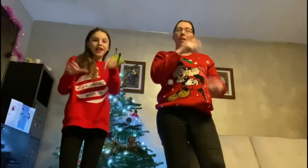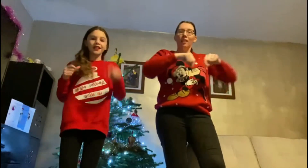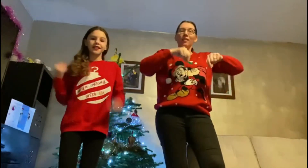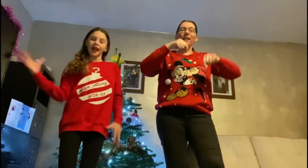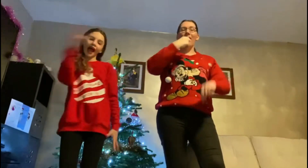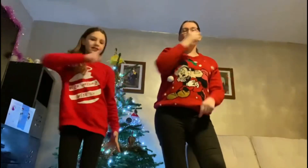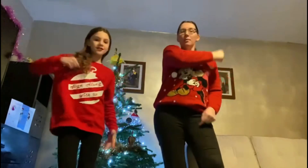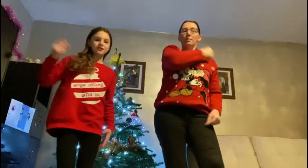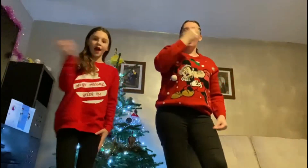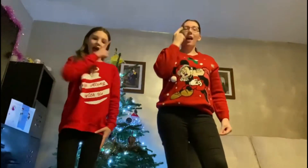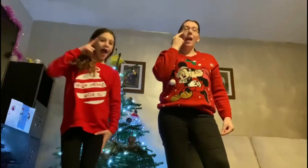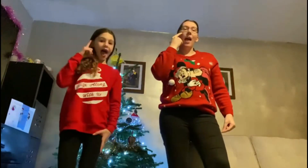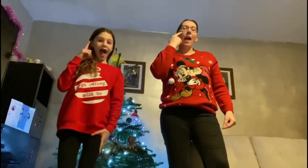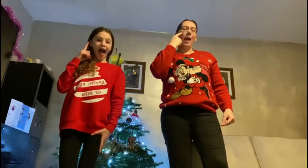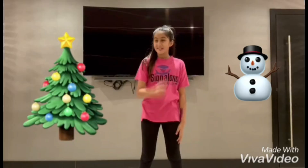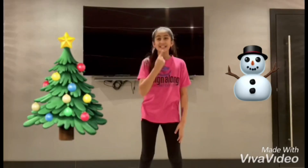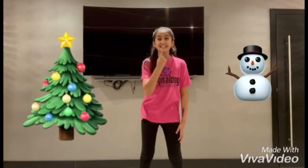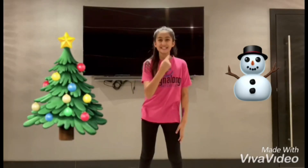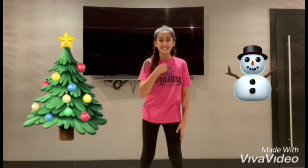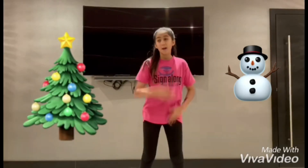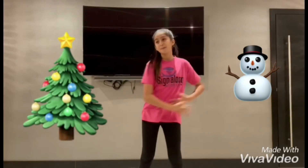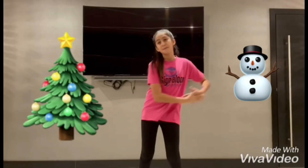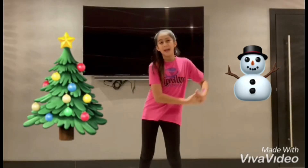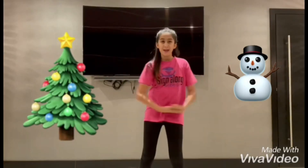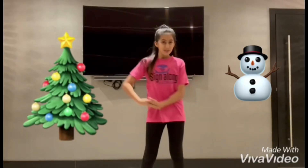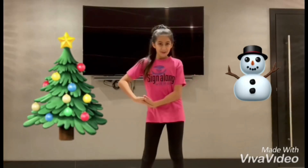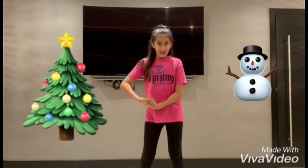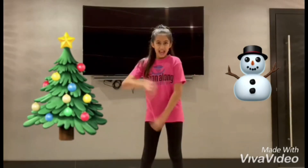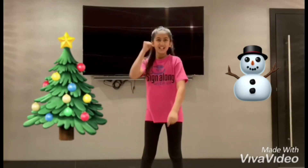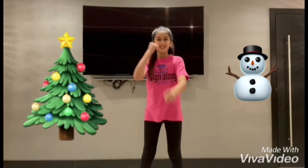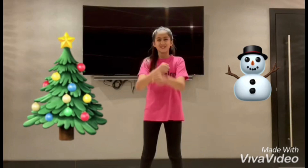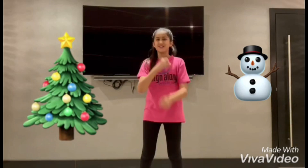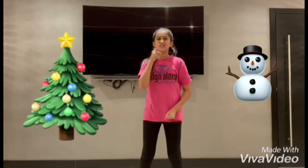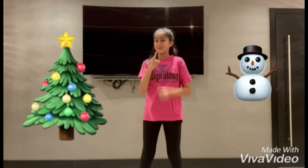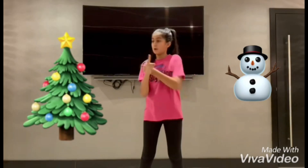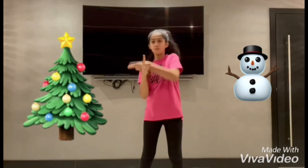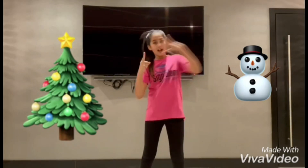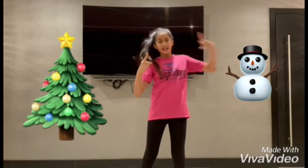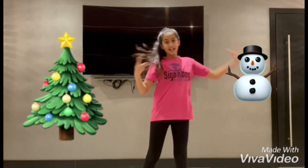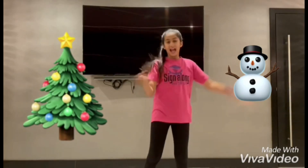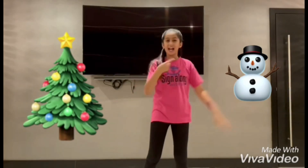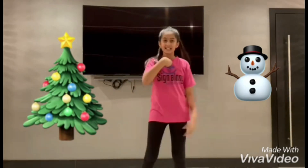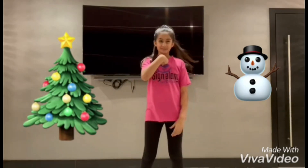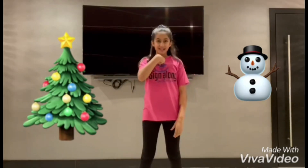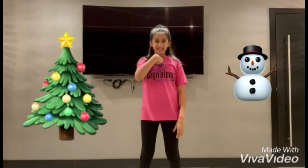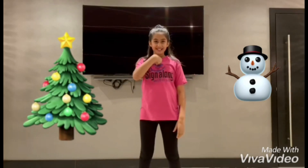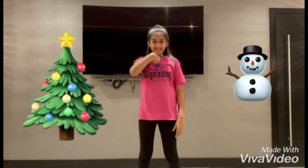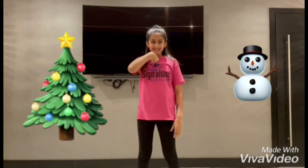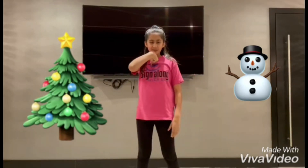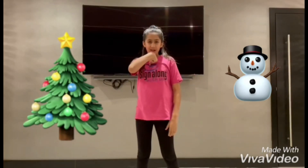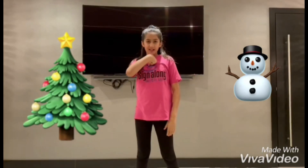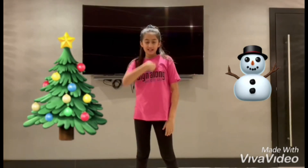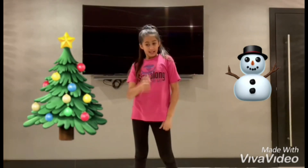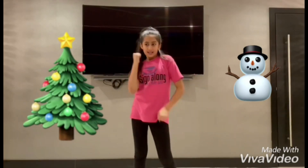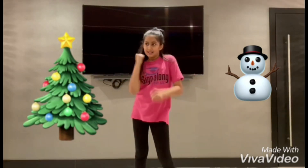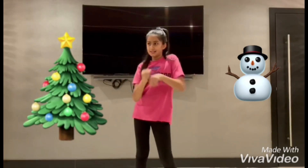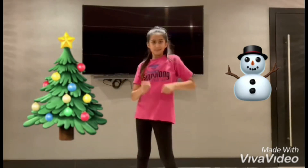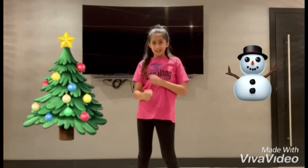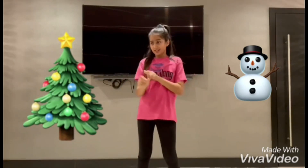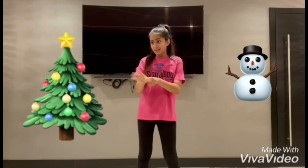catch my eye Tell me baby, do you recognize me? It's been a year,